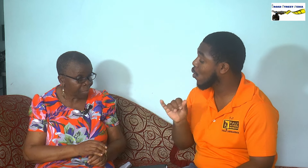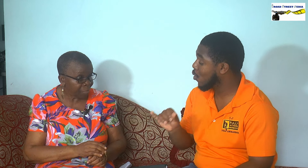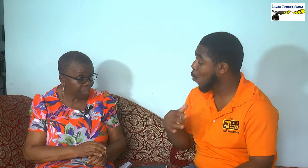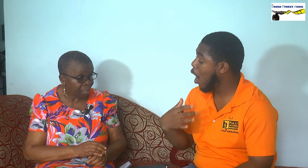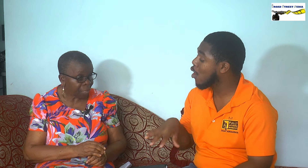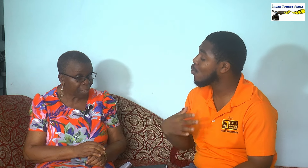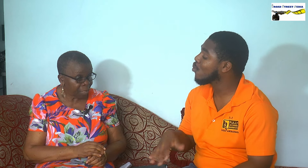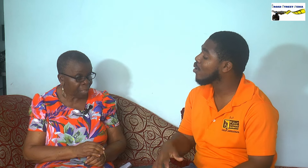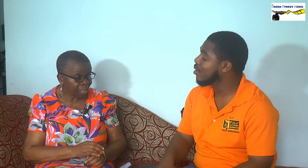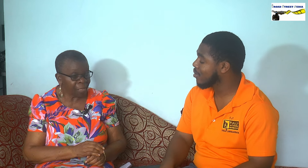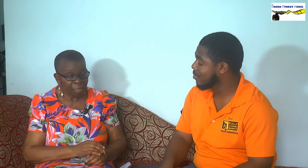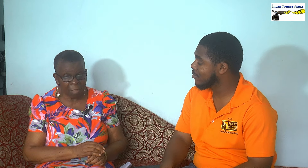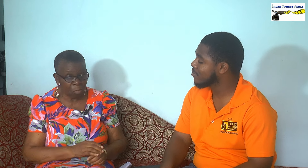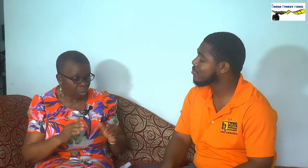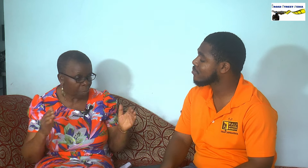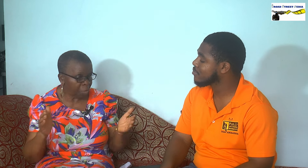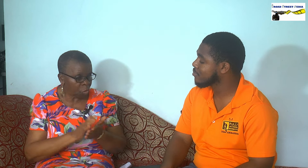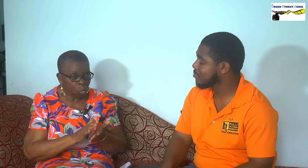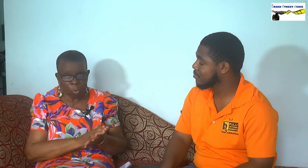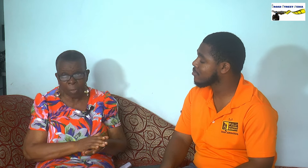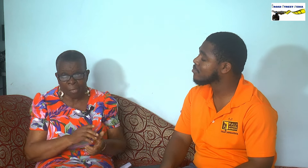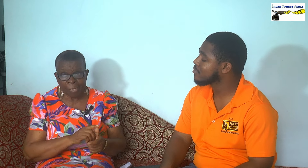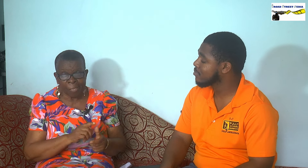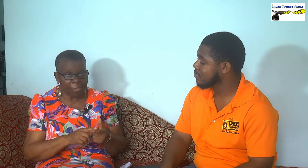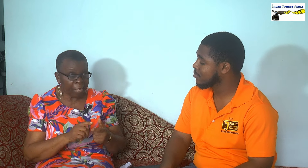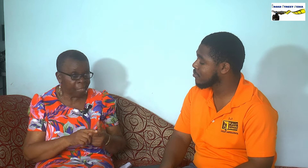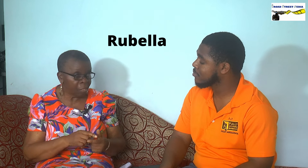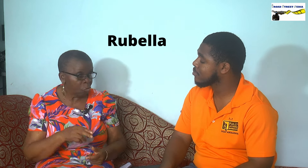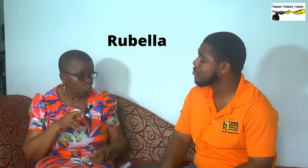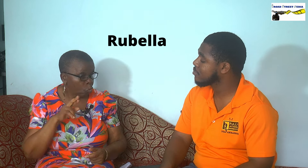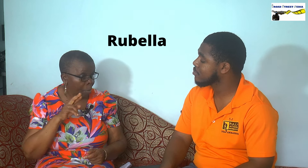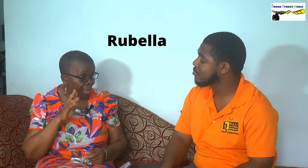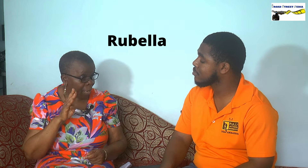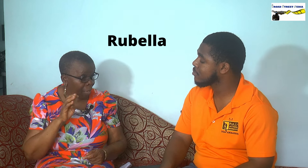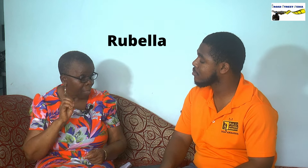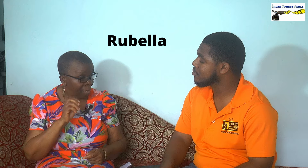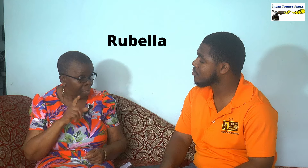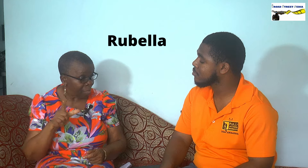1987. Yes. Wow. It was a big school. Then rubella